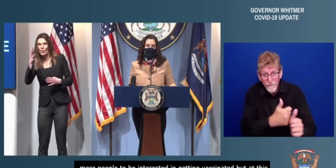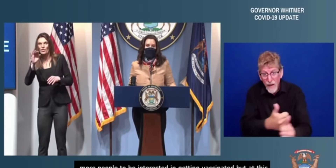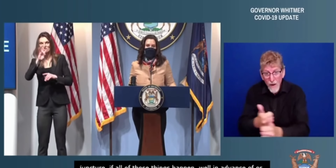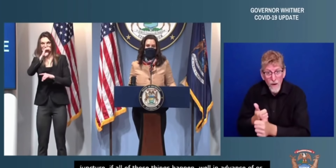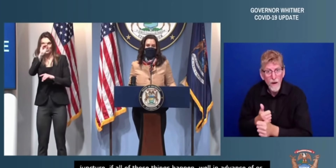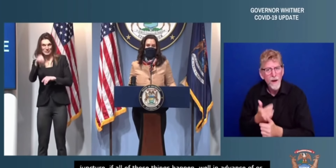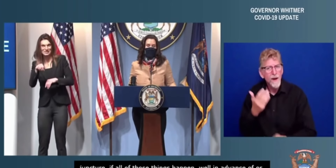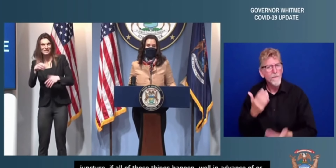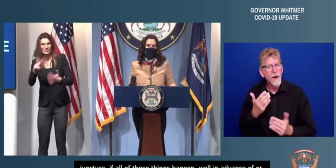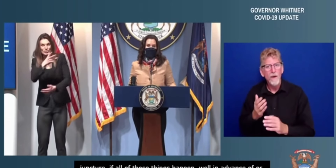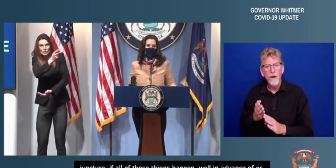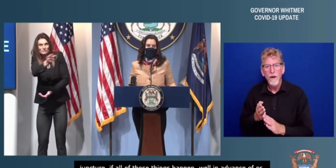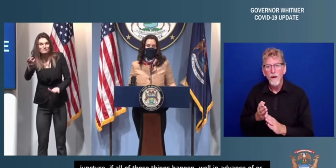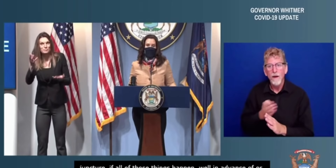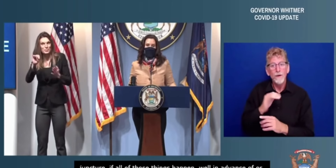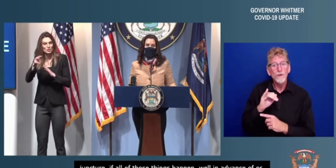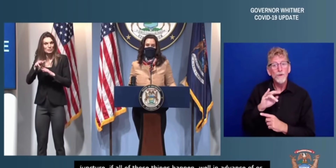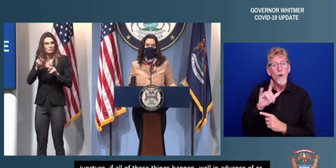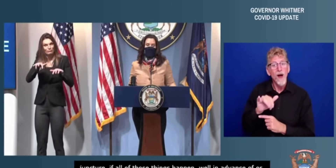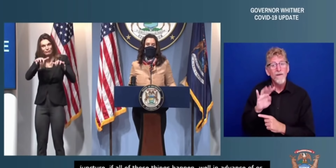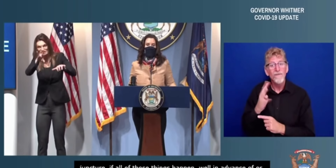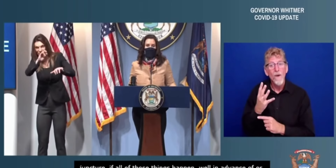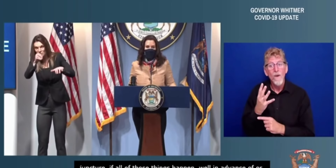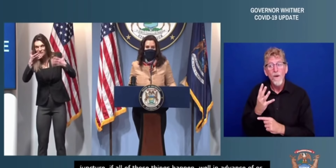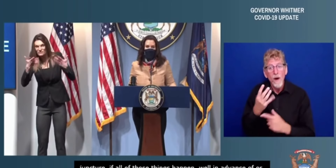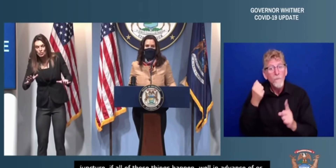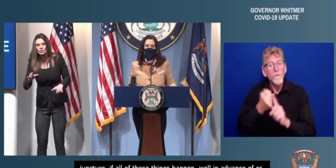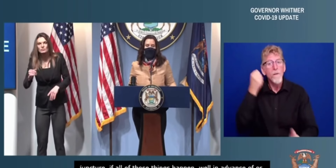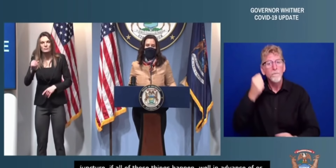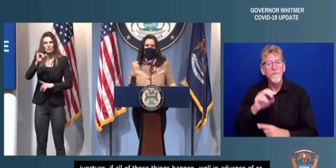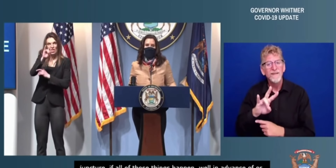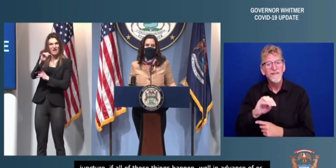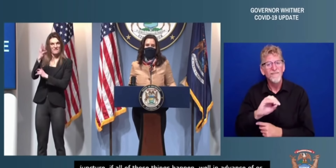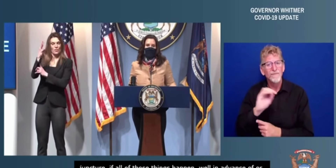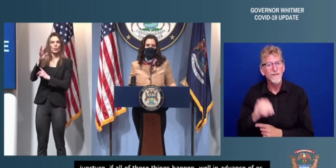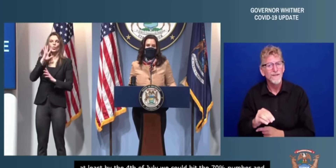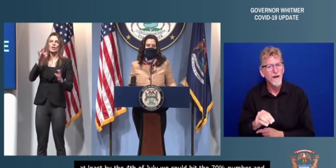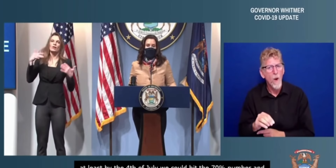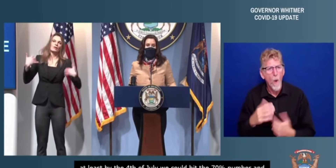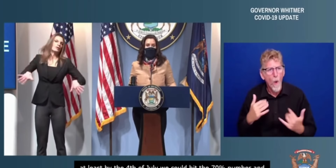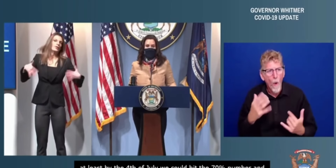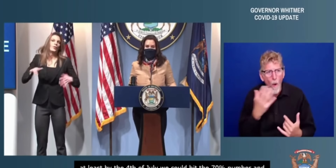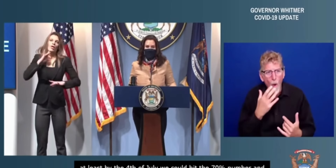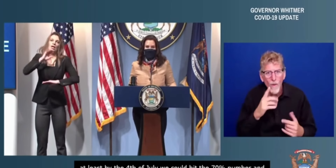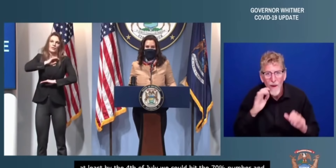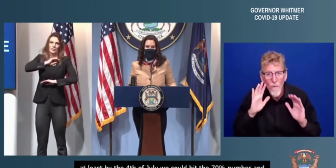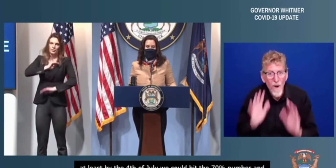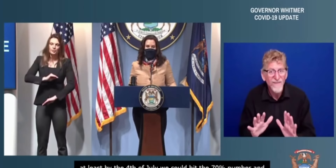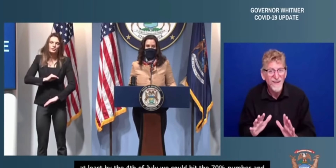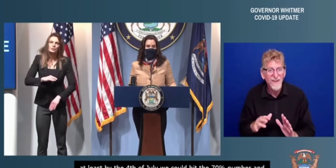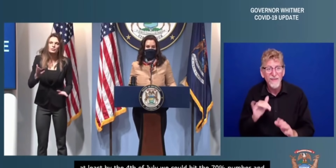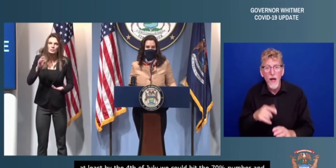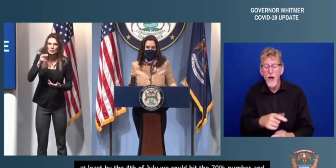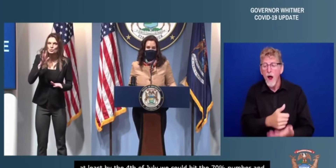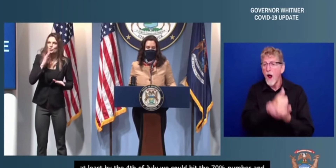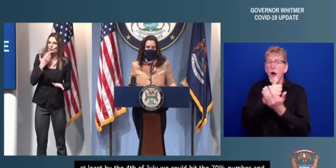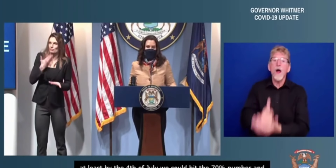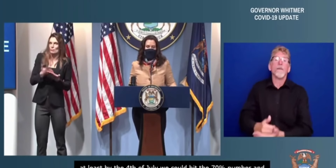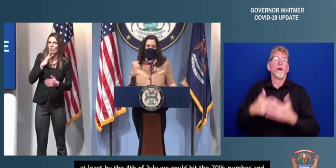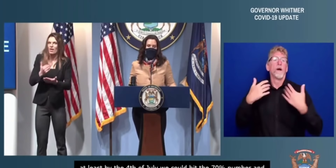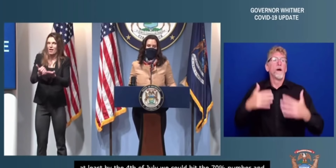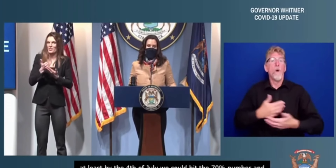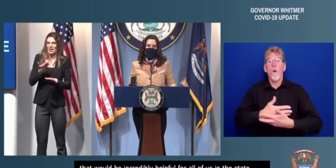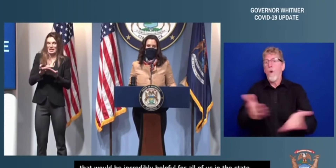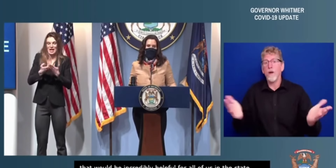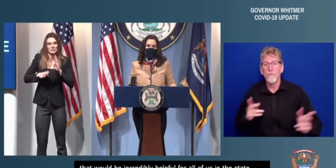hit that 70% number. And that would be incredibly helpful for all of us in the state and good for our